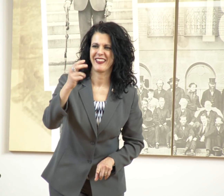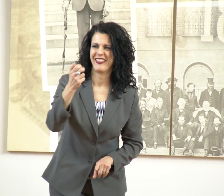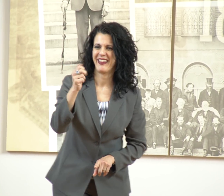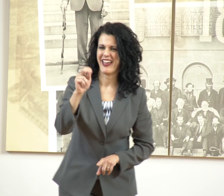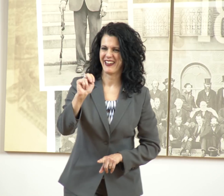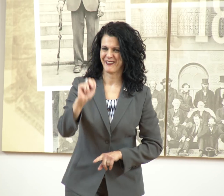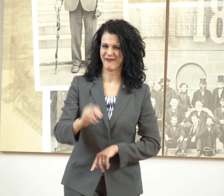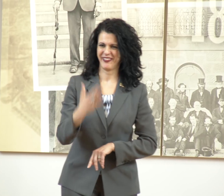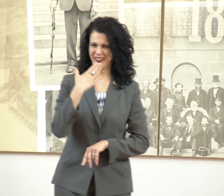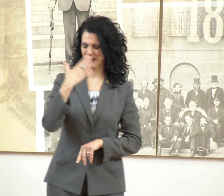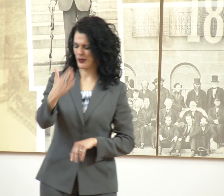Thank you, Ethan.